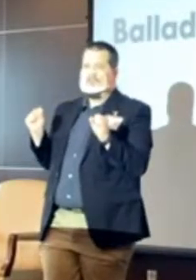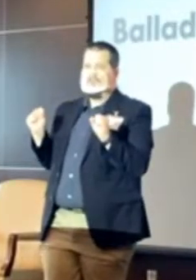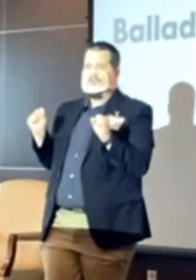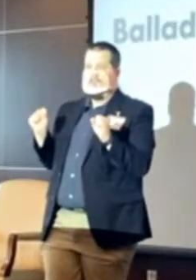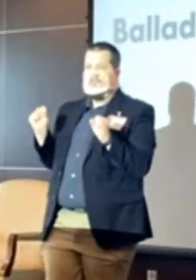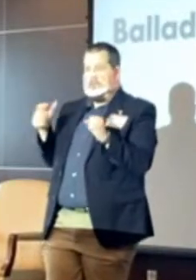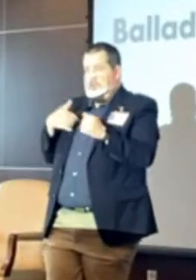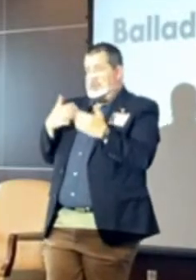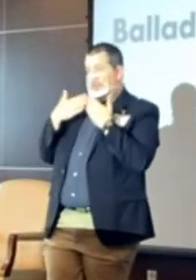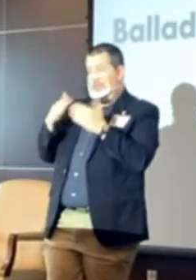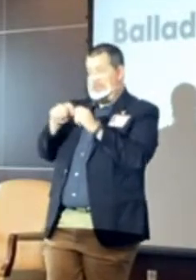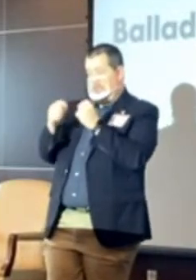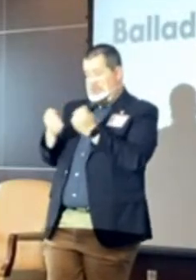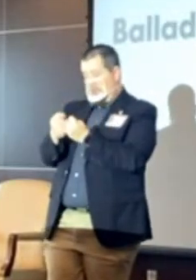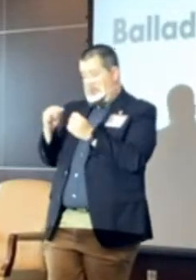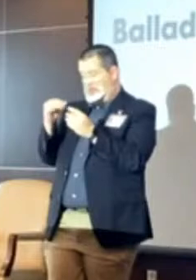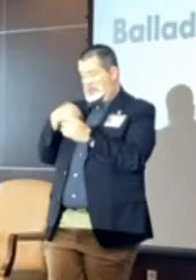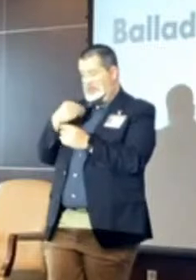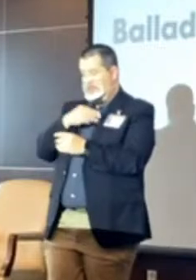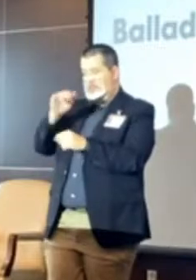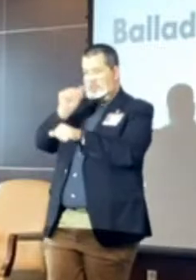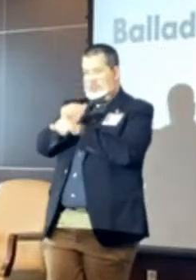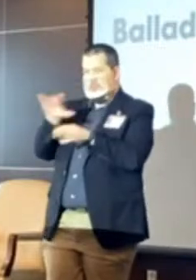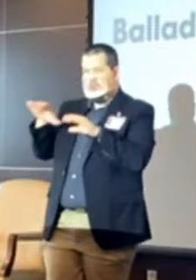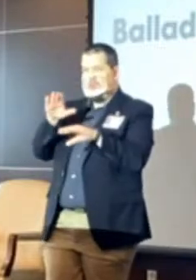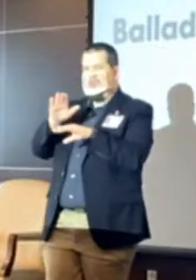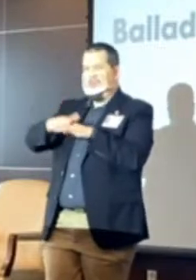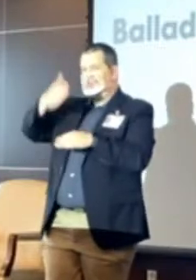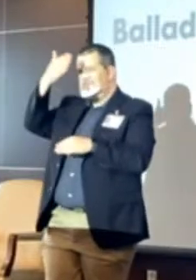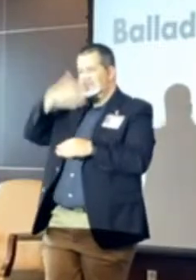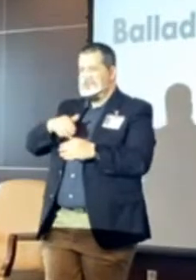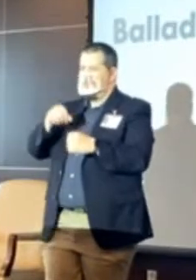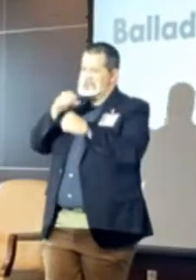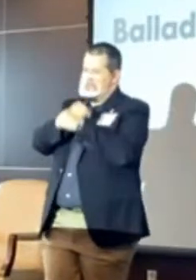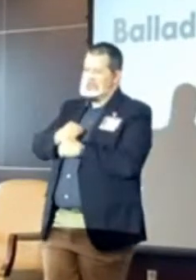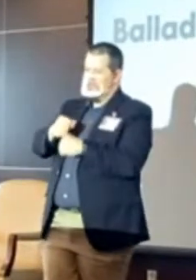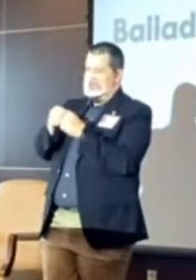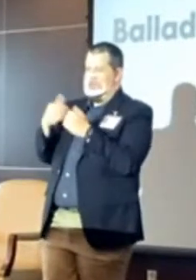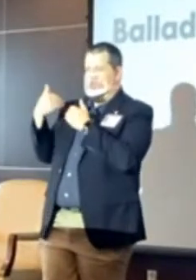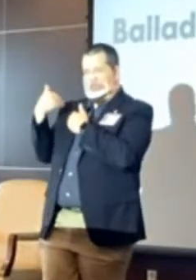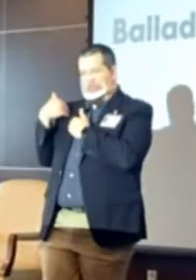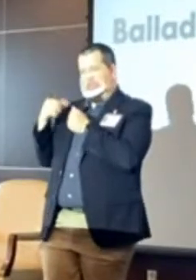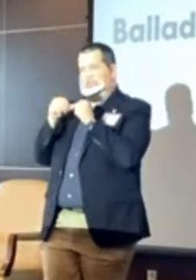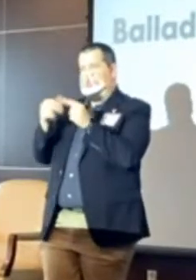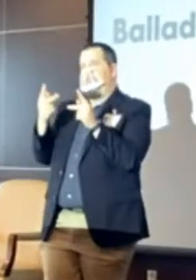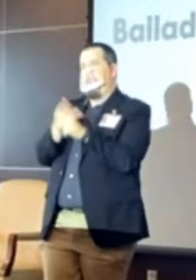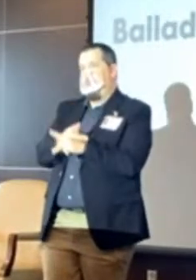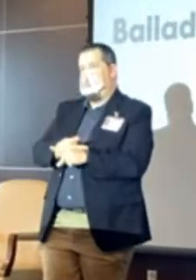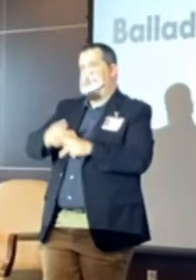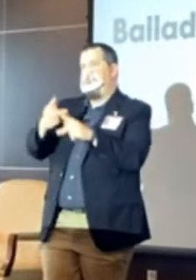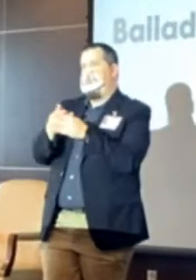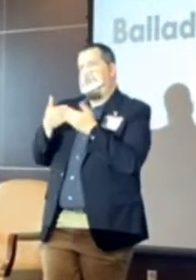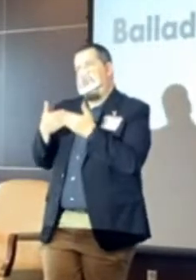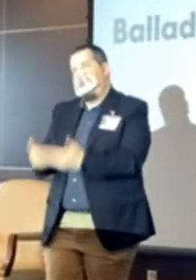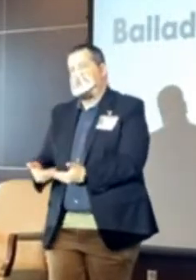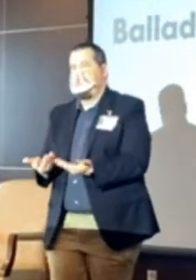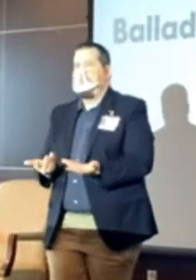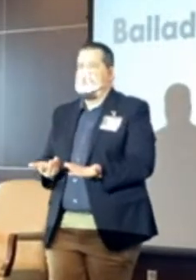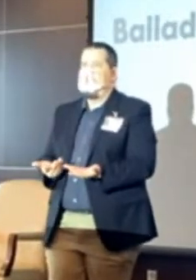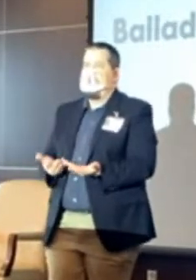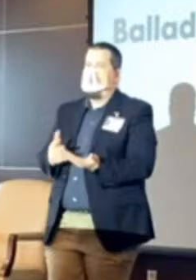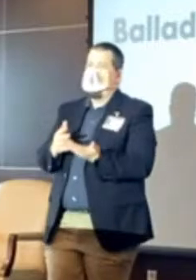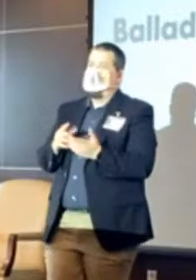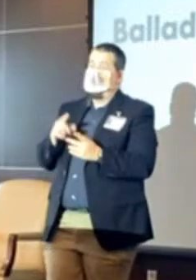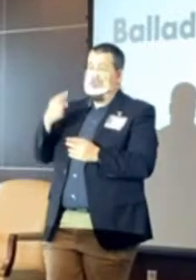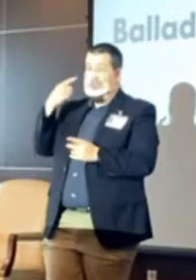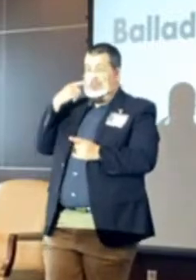As always, I want to thank our team members for the work that you all are doing on the front lines as this burden continues to get heavier and heavier to bear.